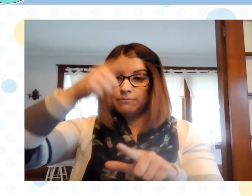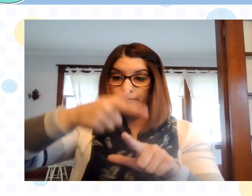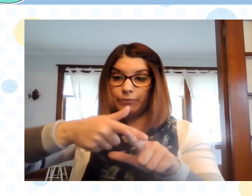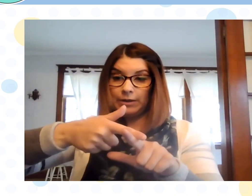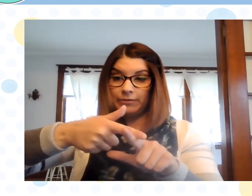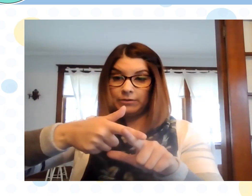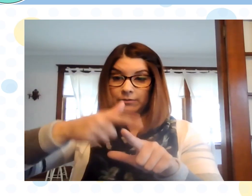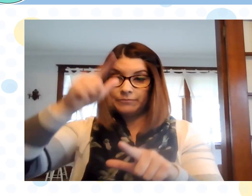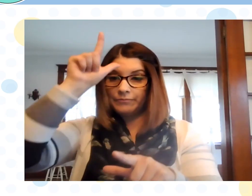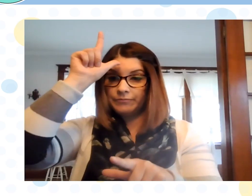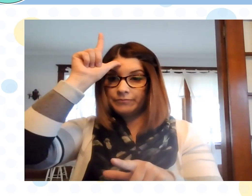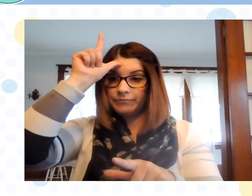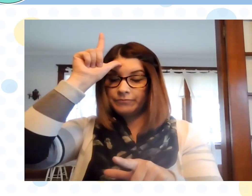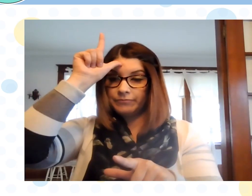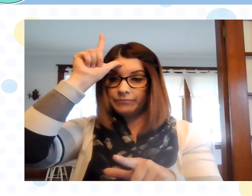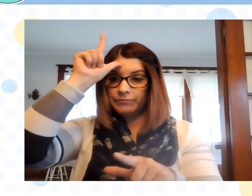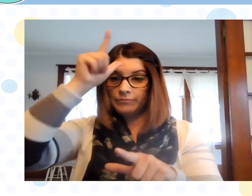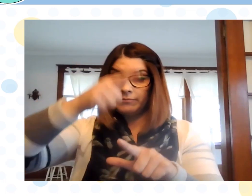Brother.